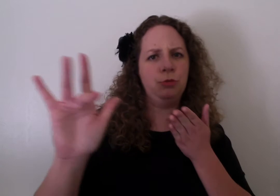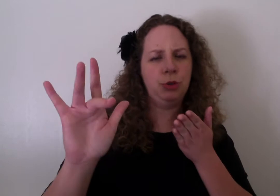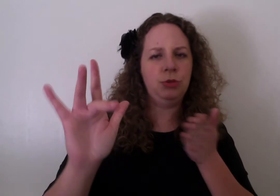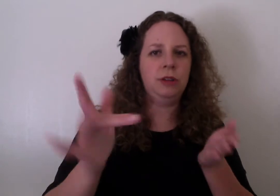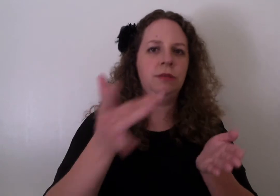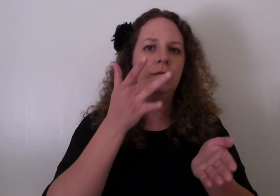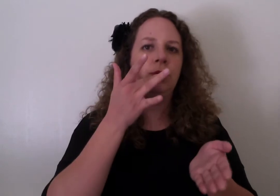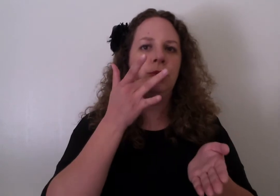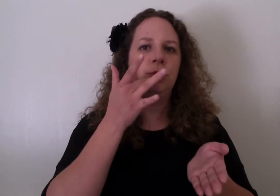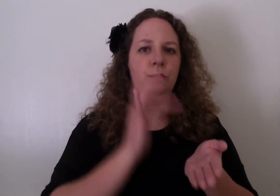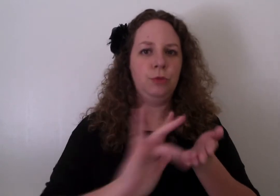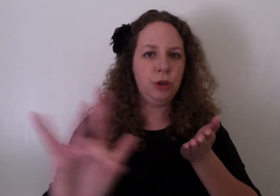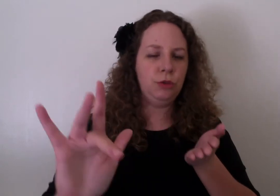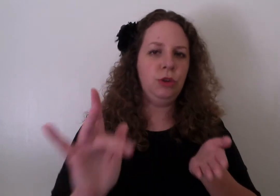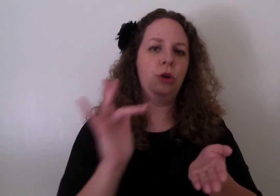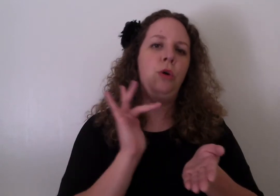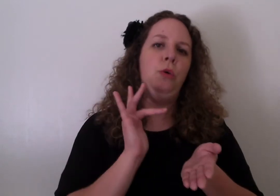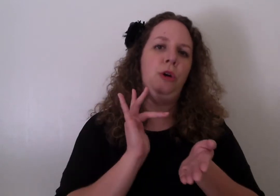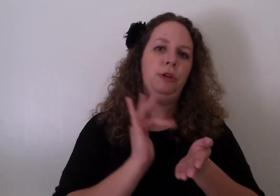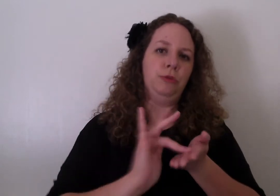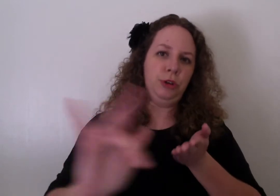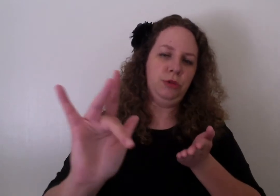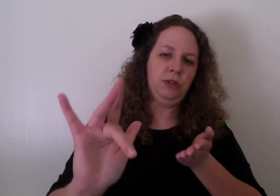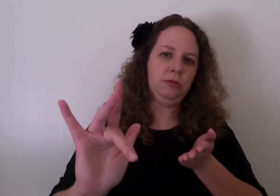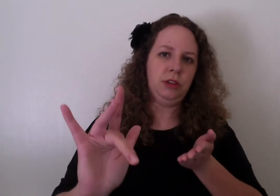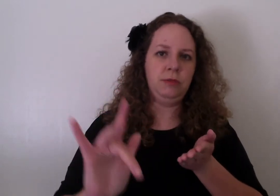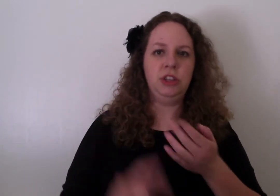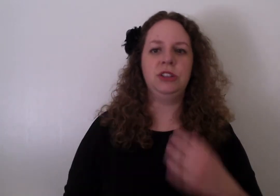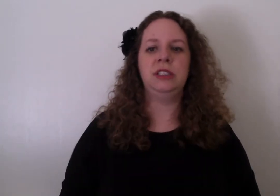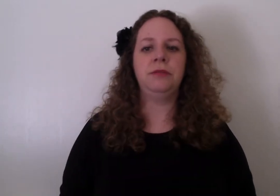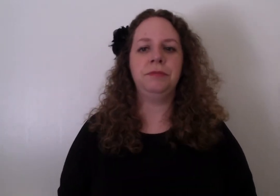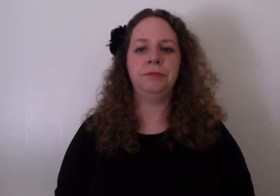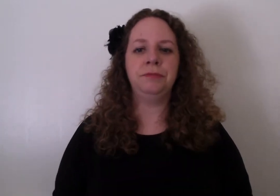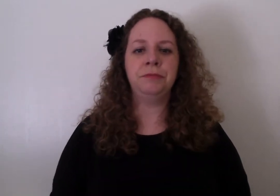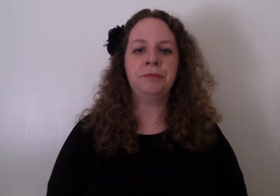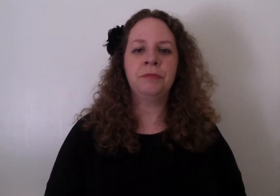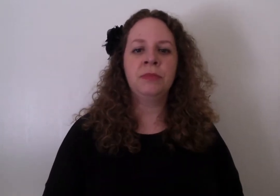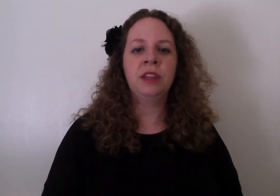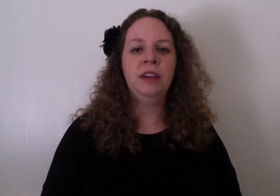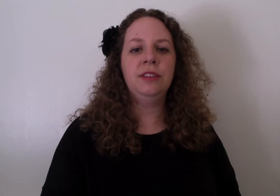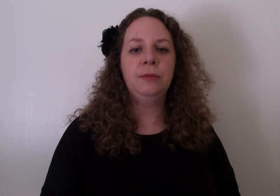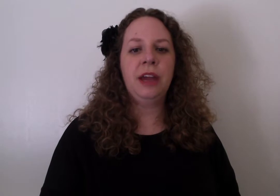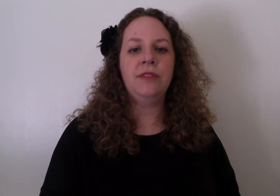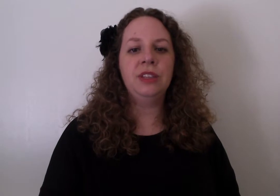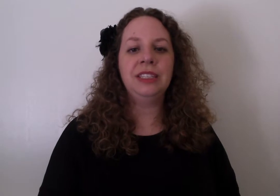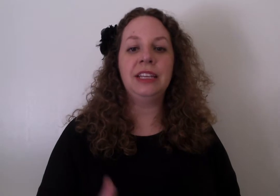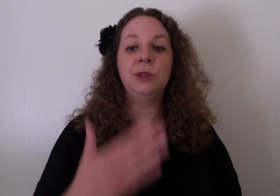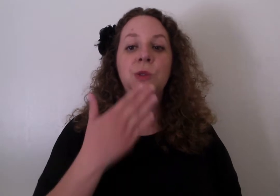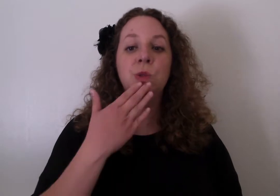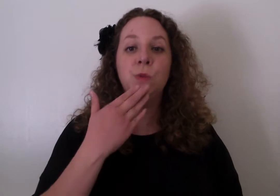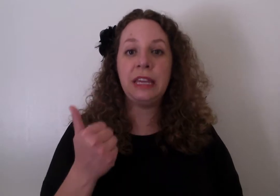rude. Rude or rude can be just down. Then we have the sign